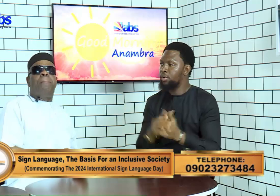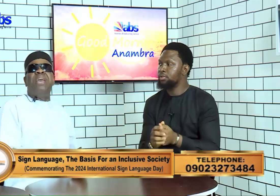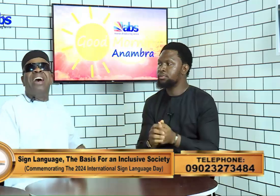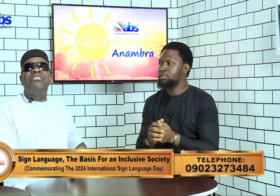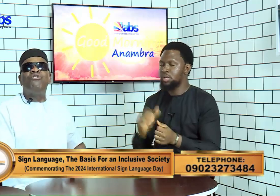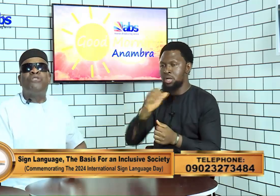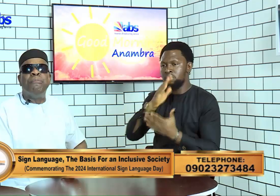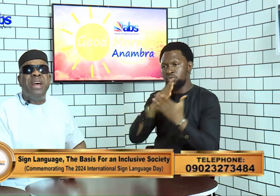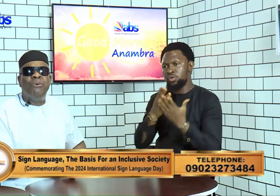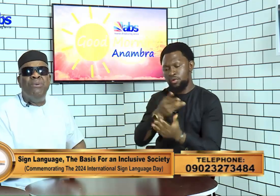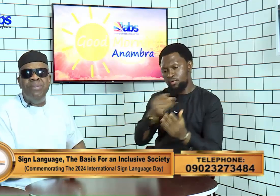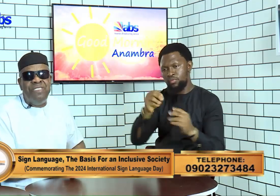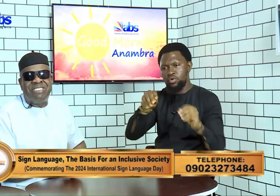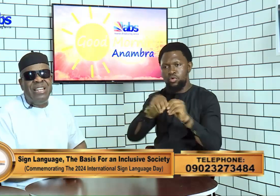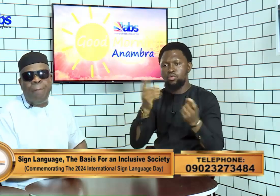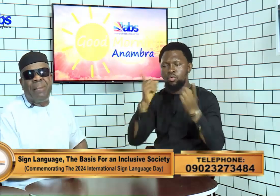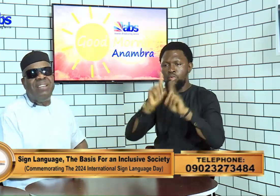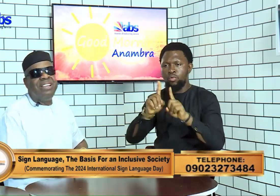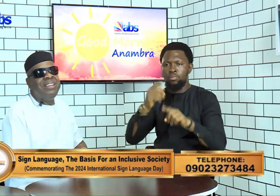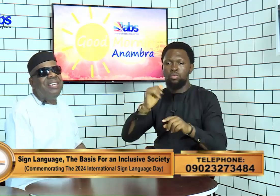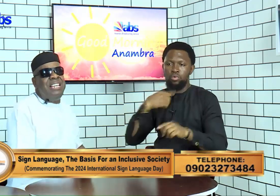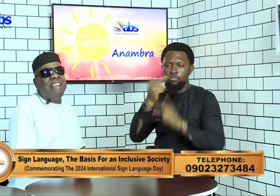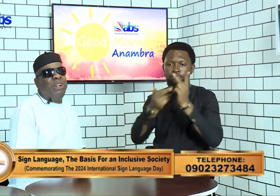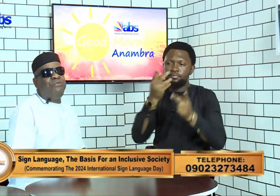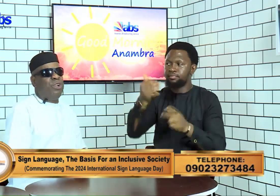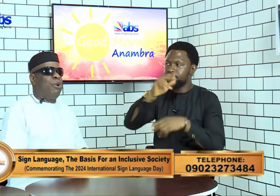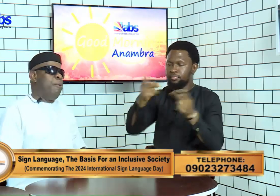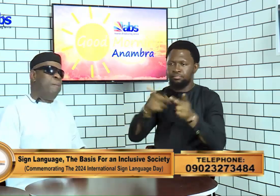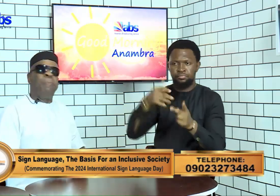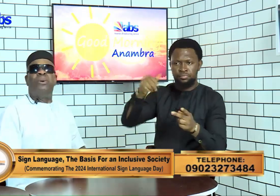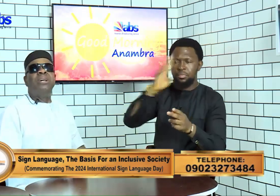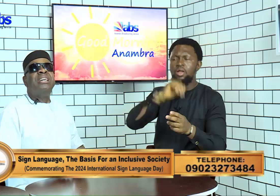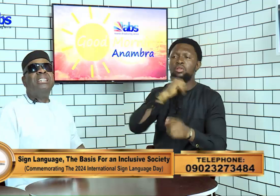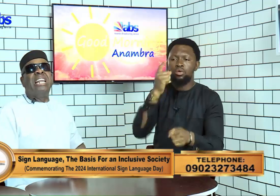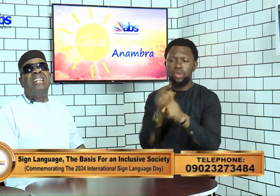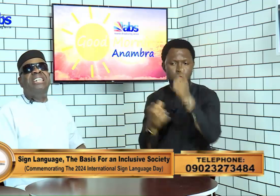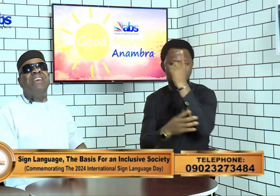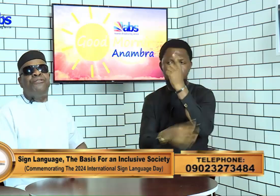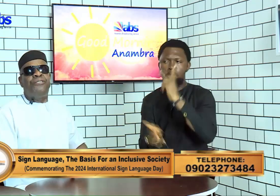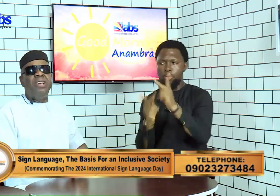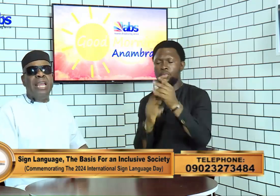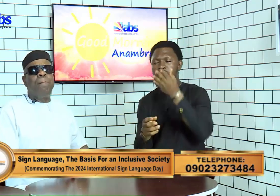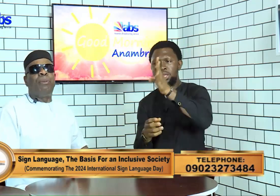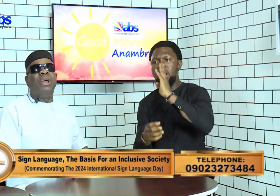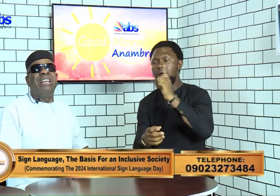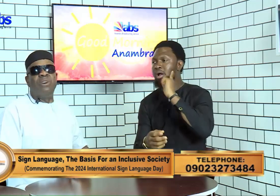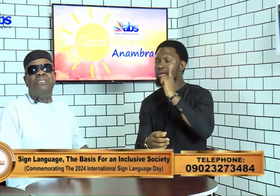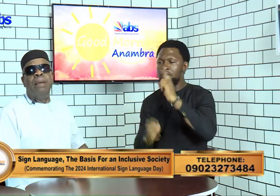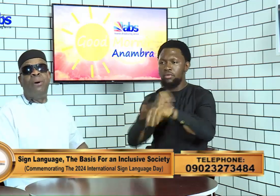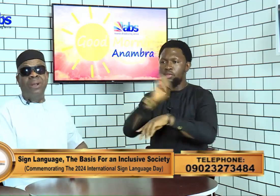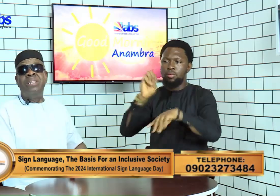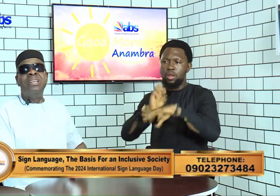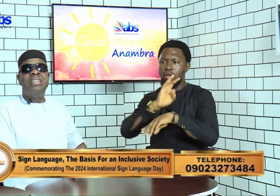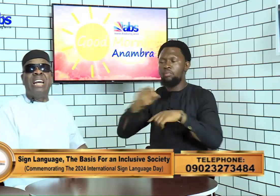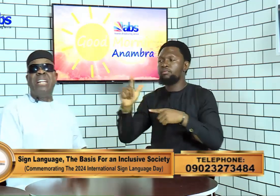a pair from them when we visited the place. These are not vulnerable people. There are deaf employers of